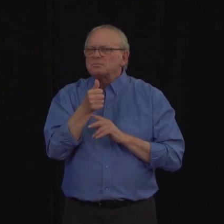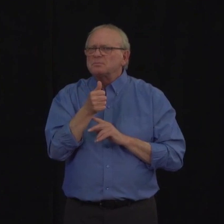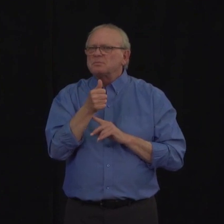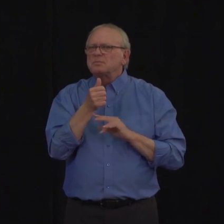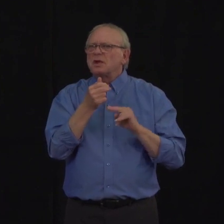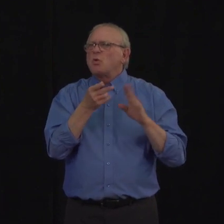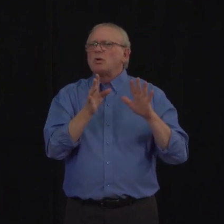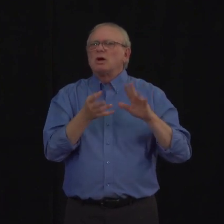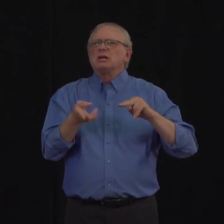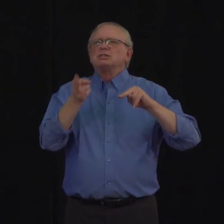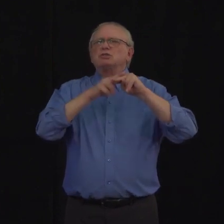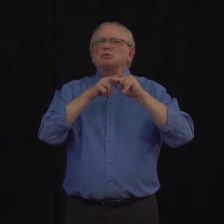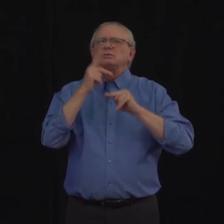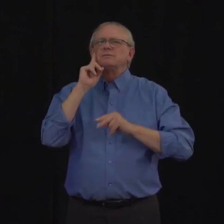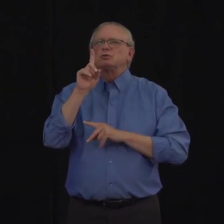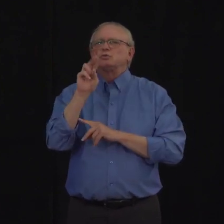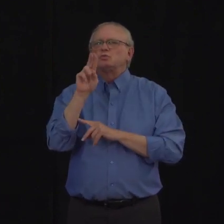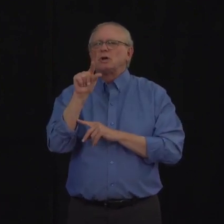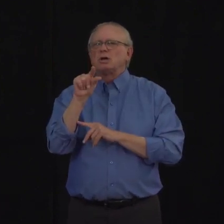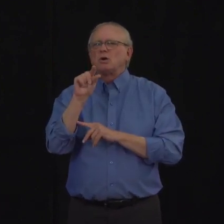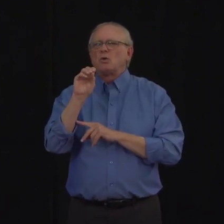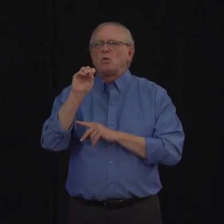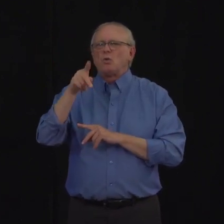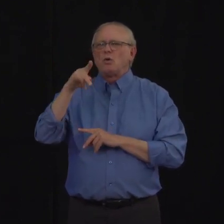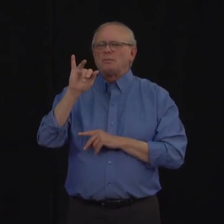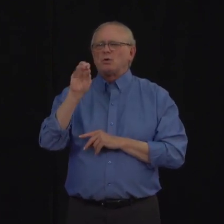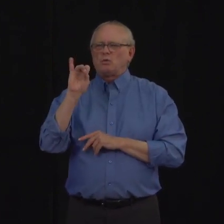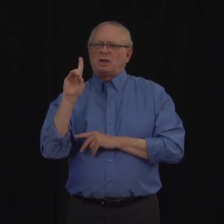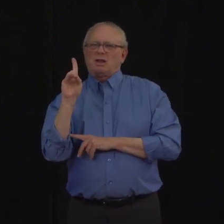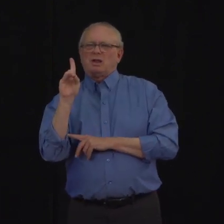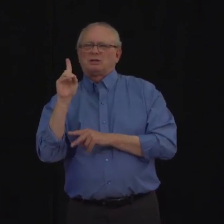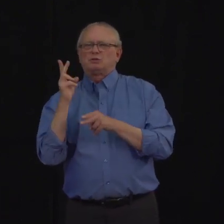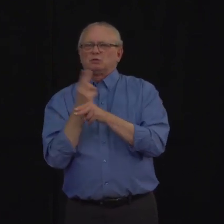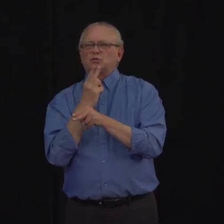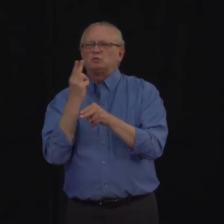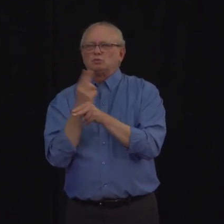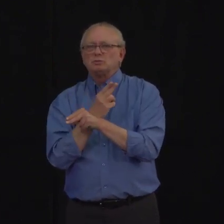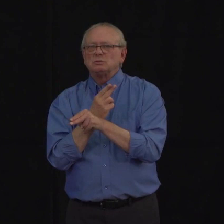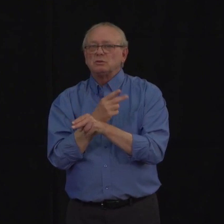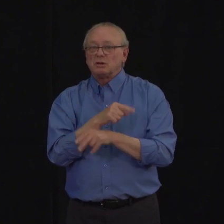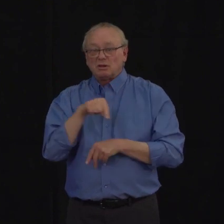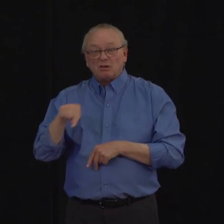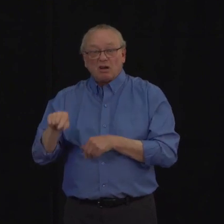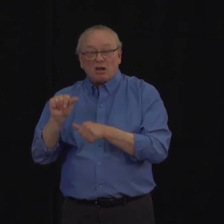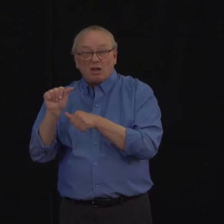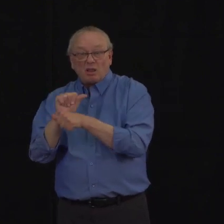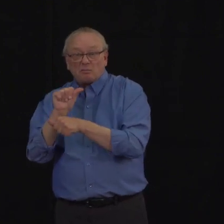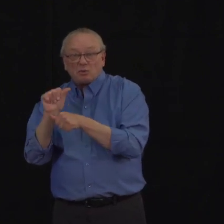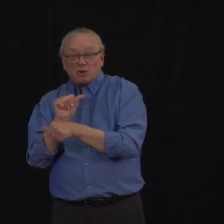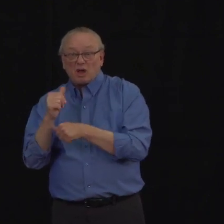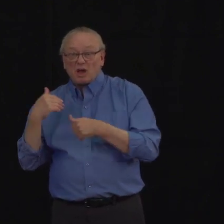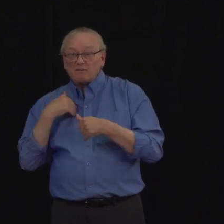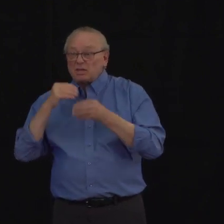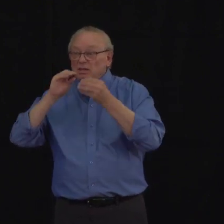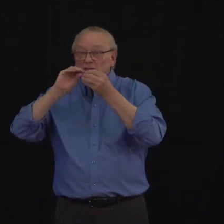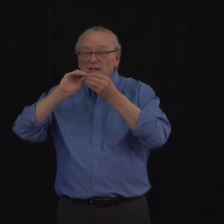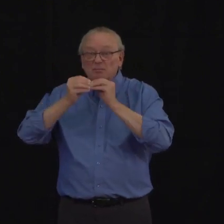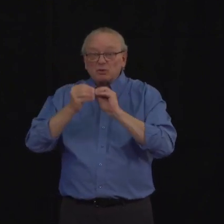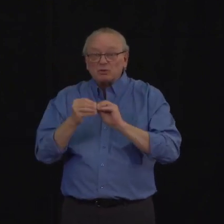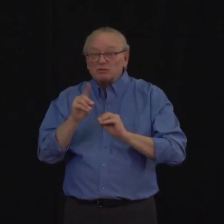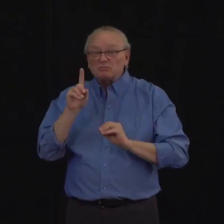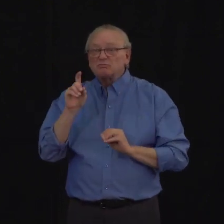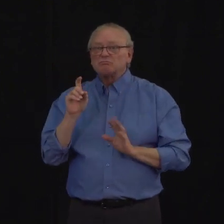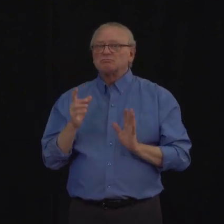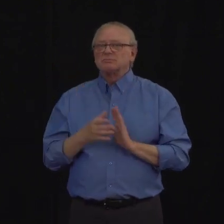province. So that's something that I have been working with our epidemiologists to look at. I haven't seen